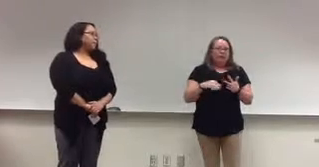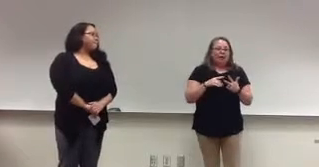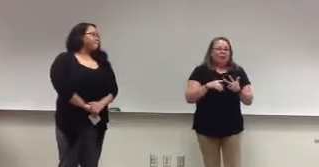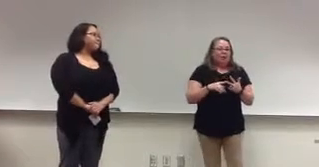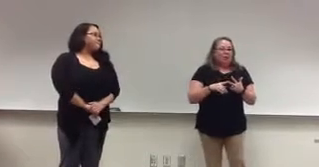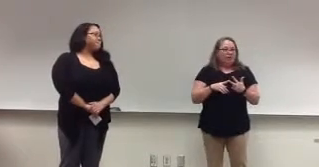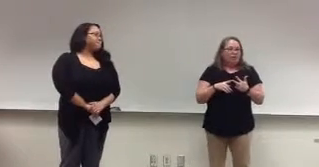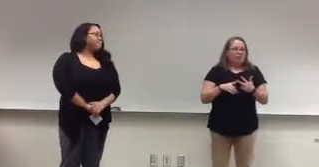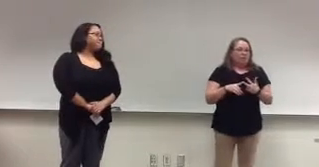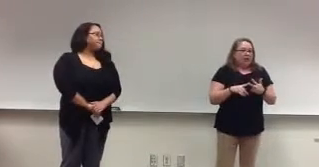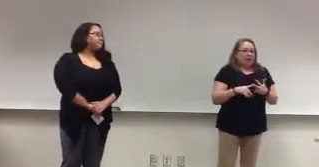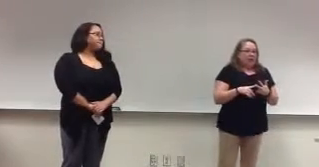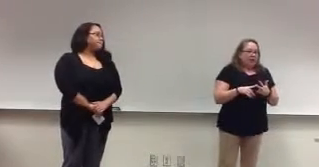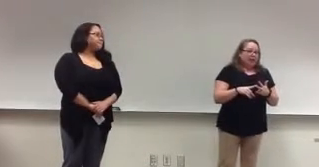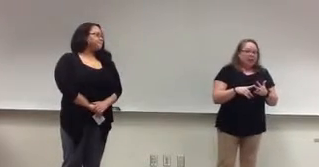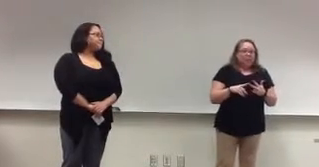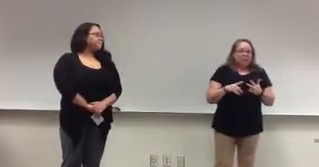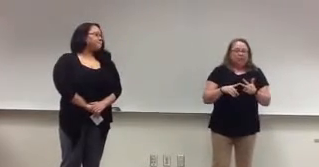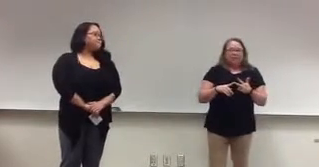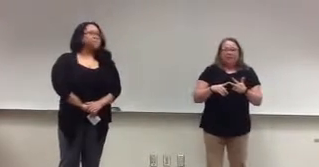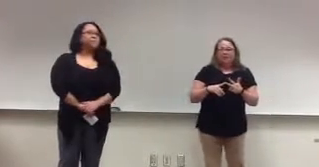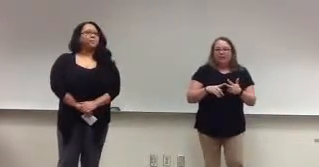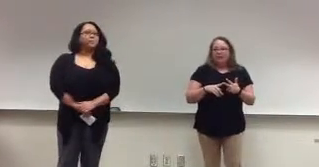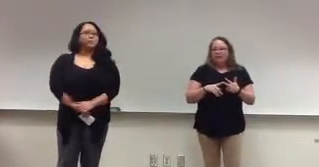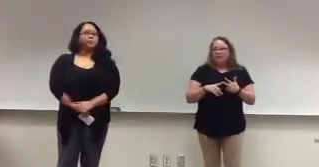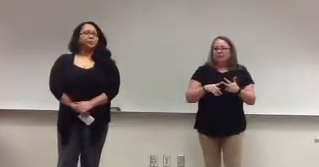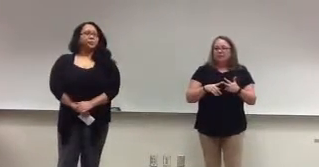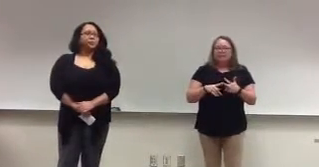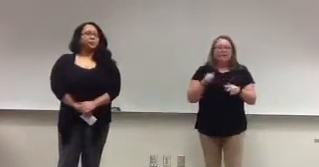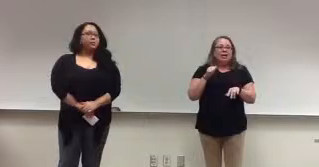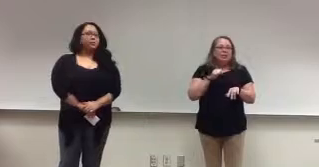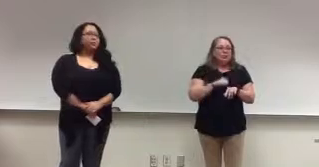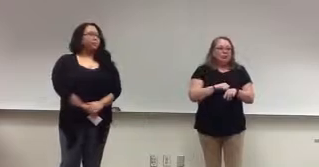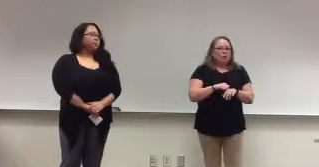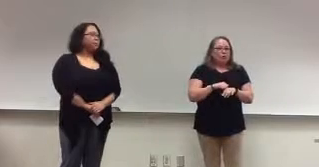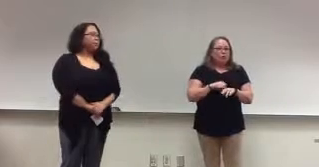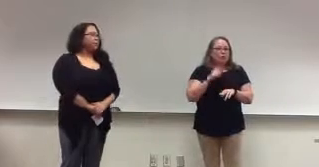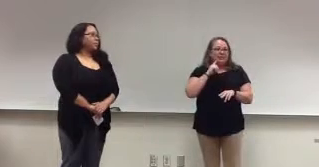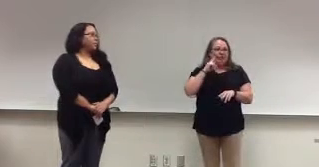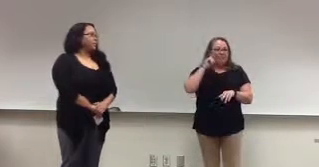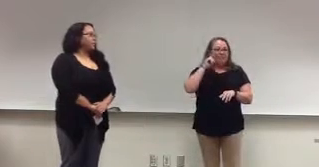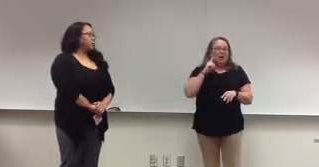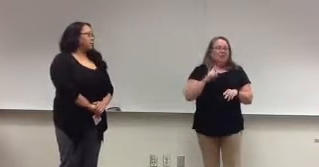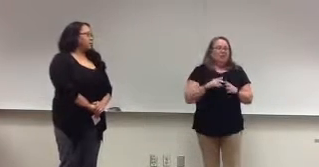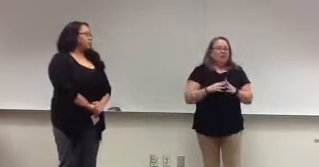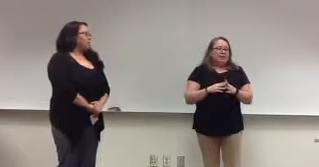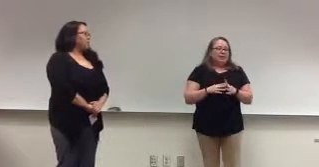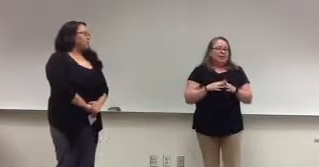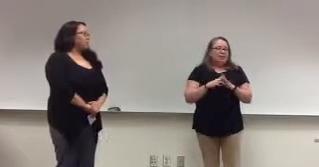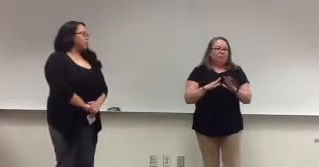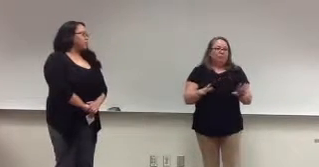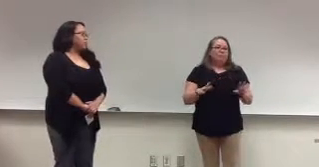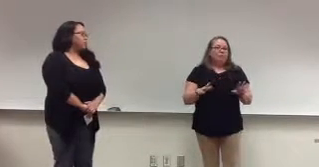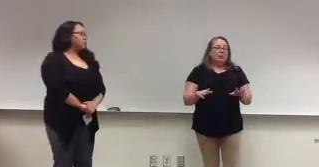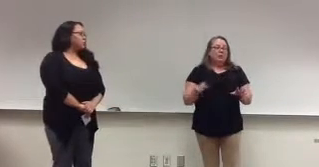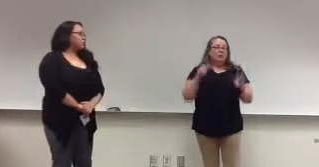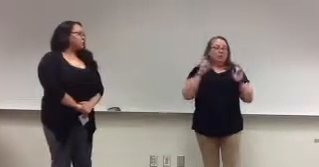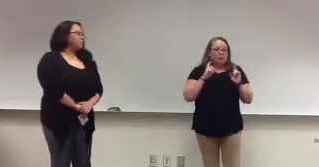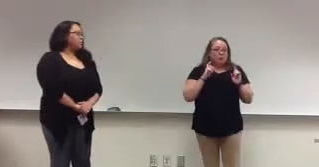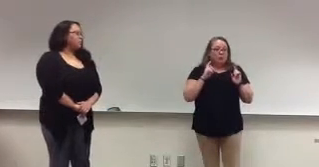And then we have the profoundly deaf. Profoundly deaf is also known as stone deaf, meaning they really don't hear even with hearing